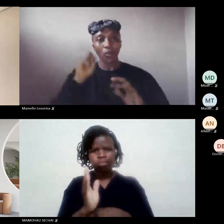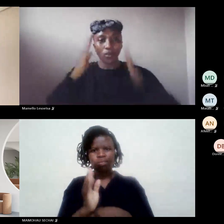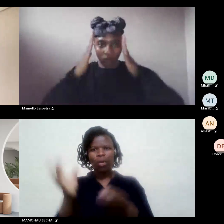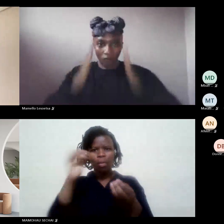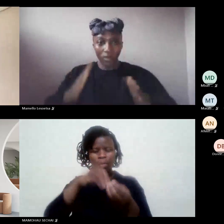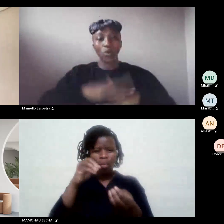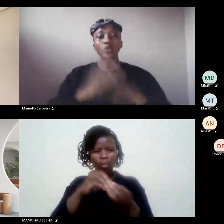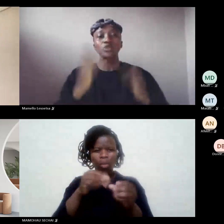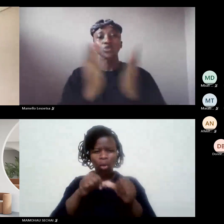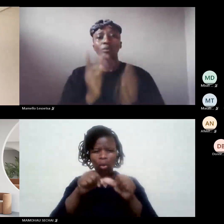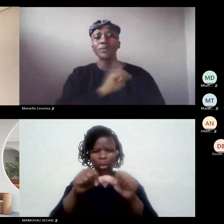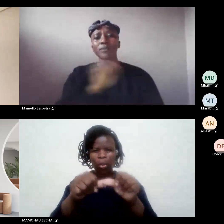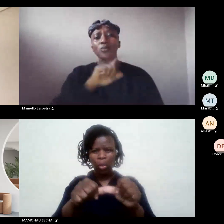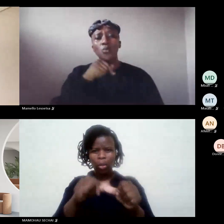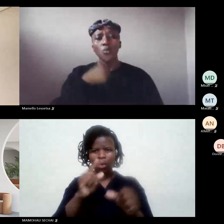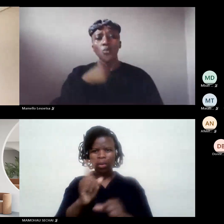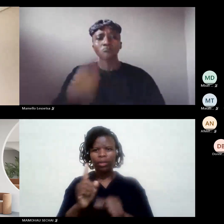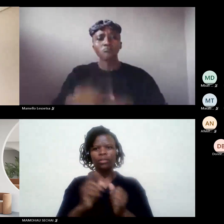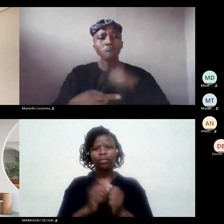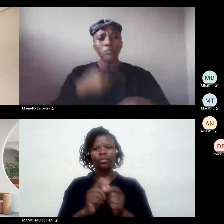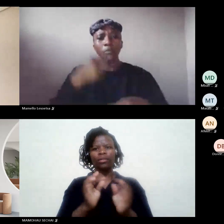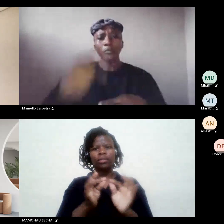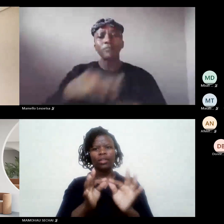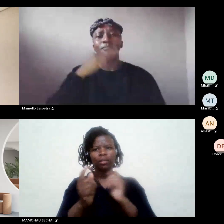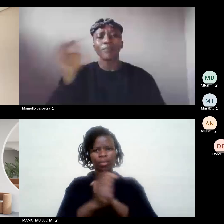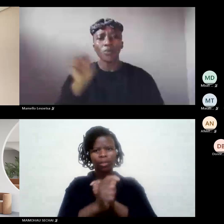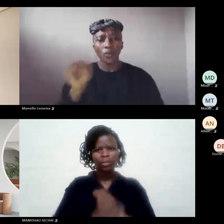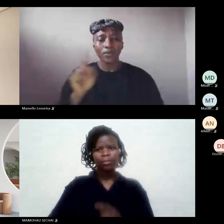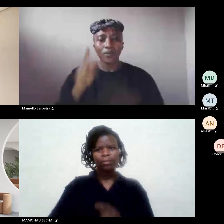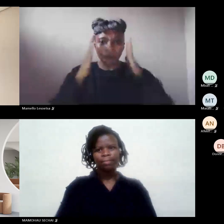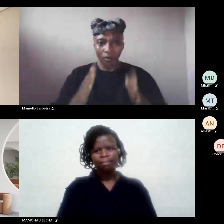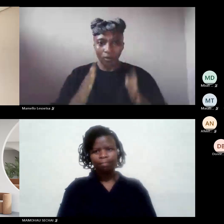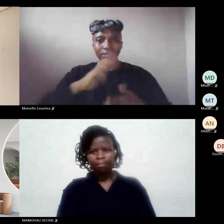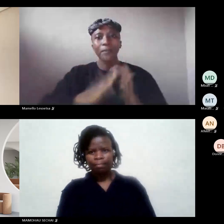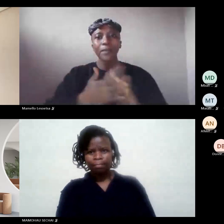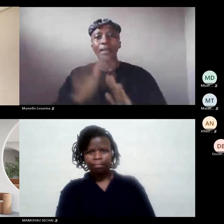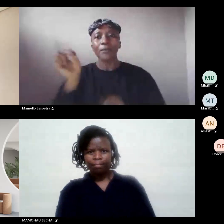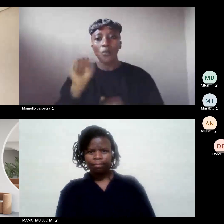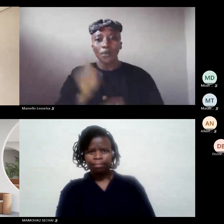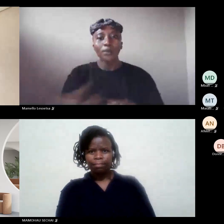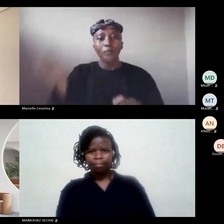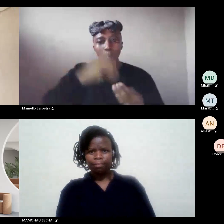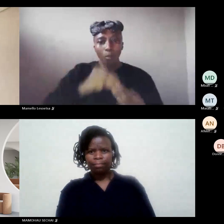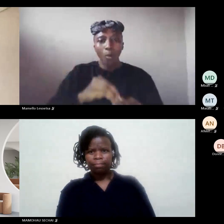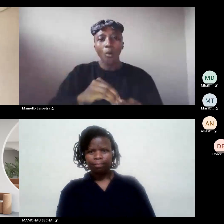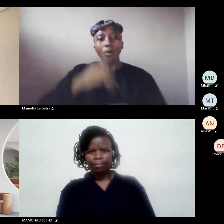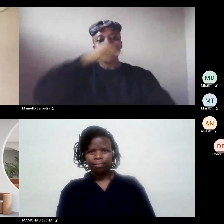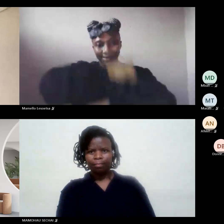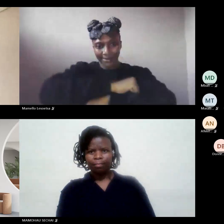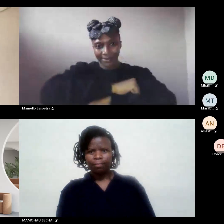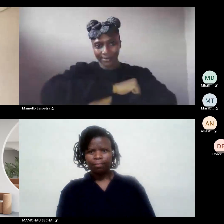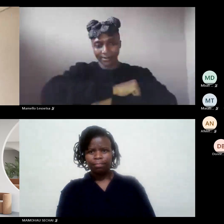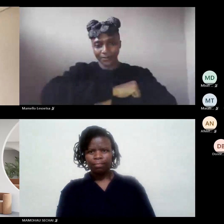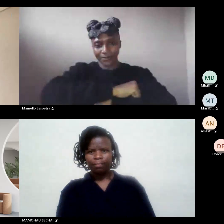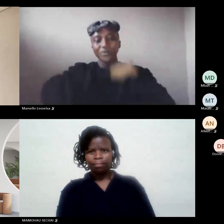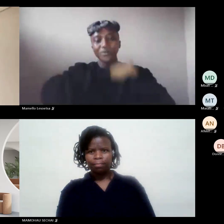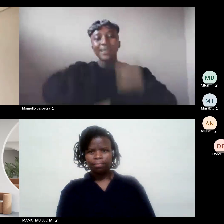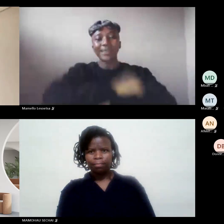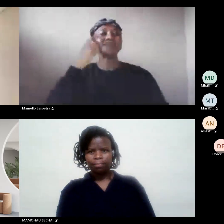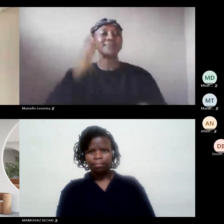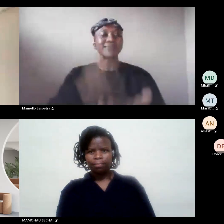it's more focus. It's more to do. The focus becomes more on learners, the learners' needs. So it's a